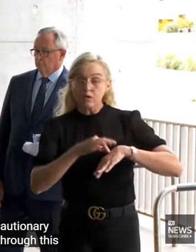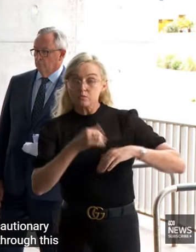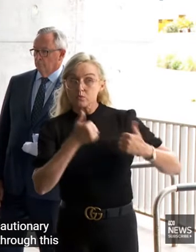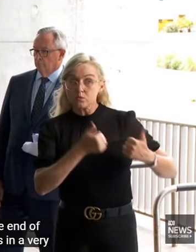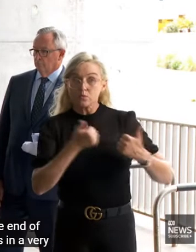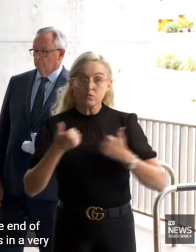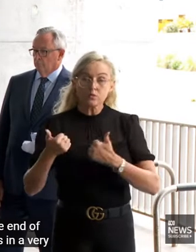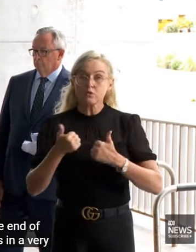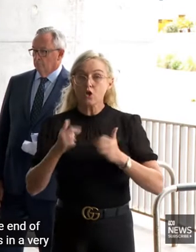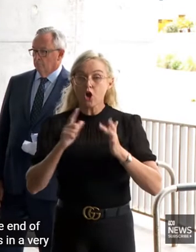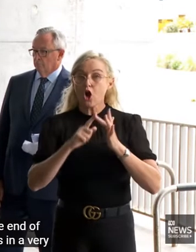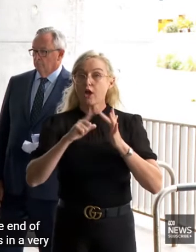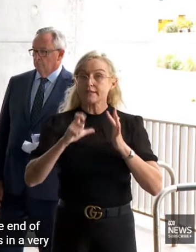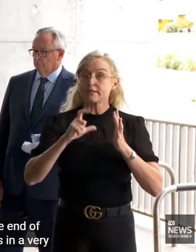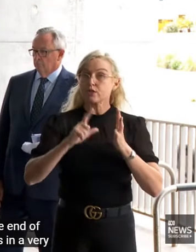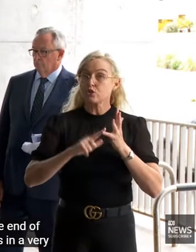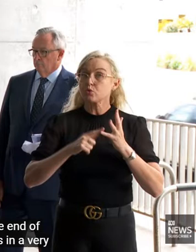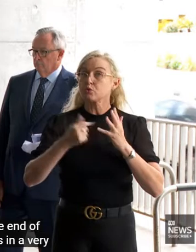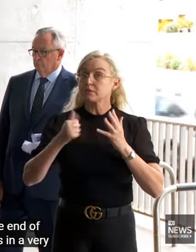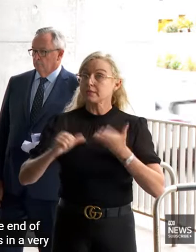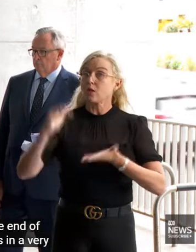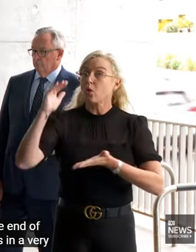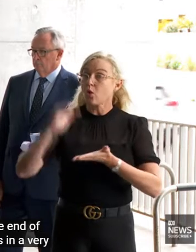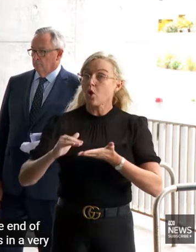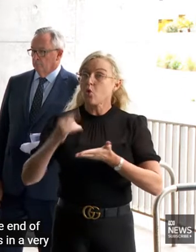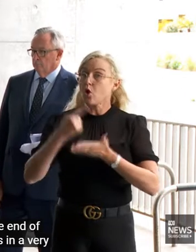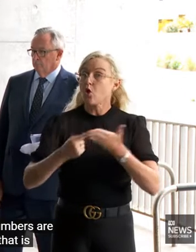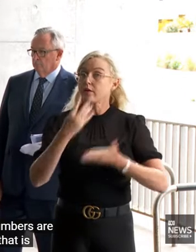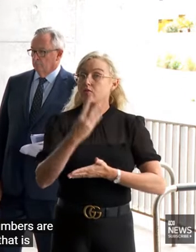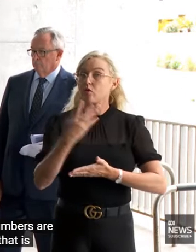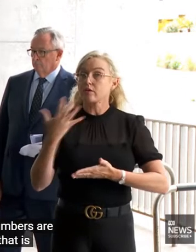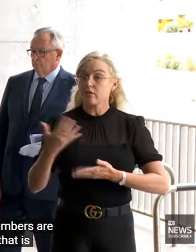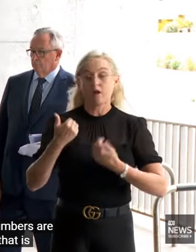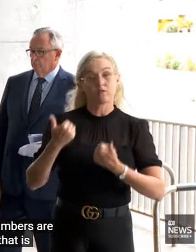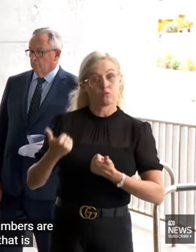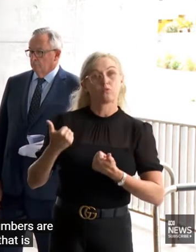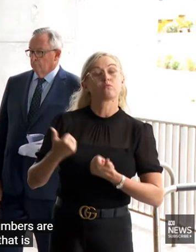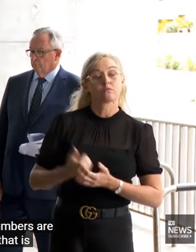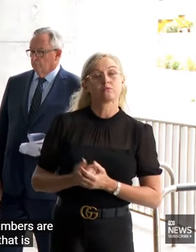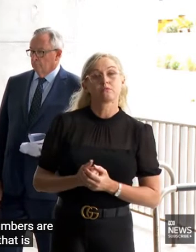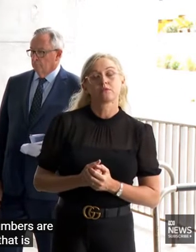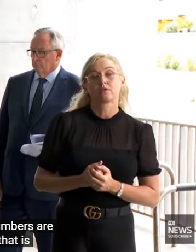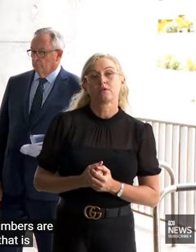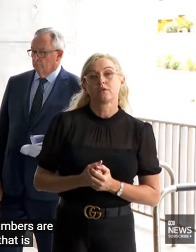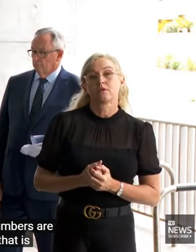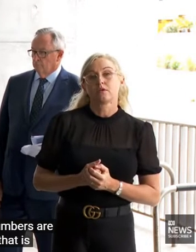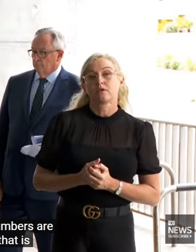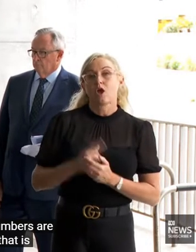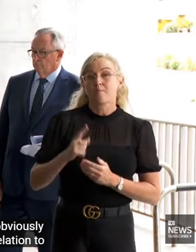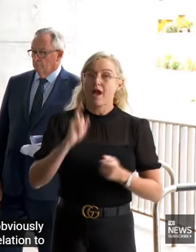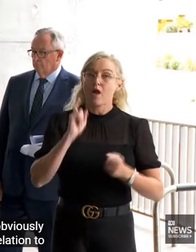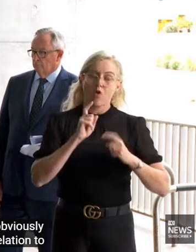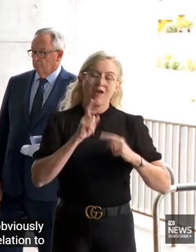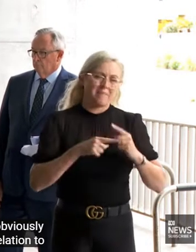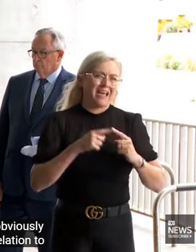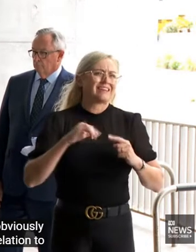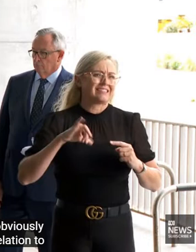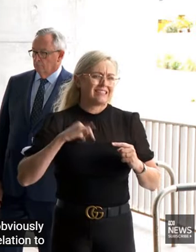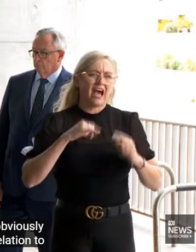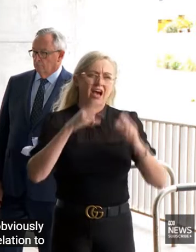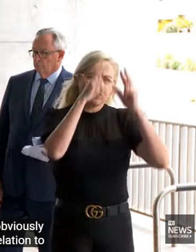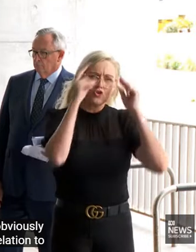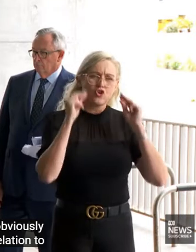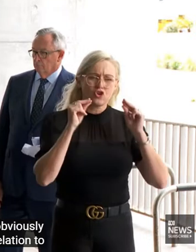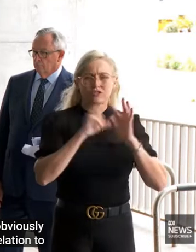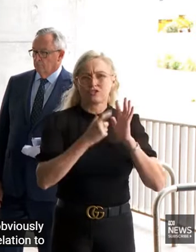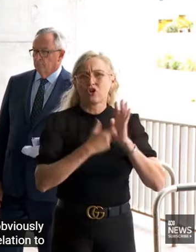numbers remain low at 45. That is incredibly pleasing. Obviously, there is concern in relation to our health workers. We believe the